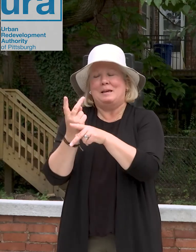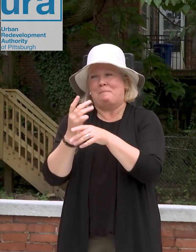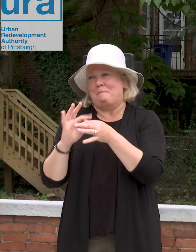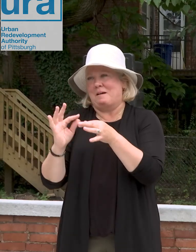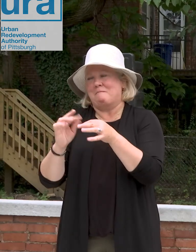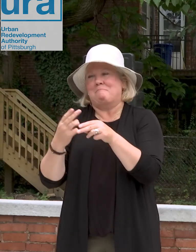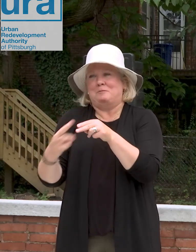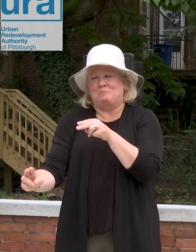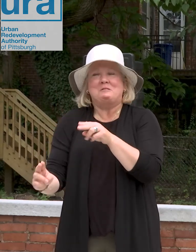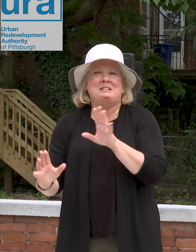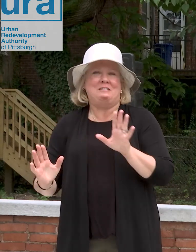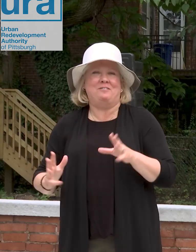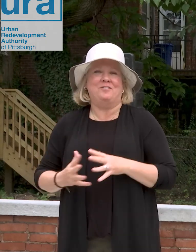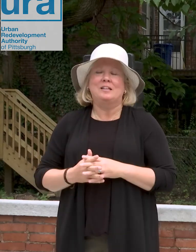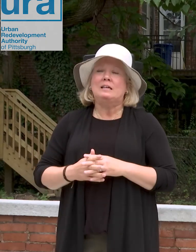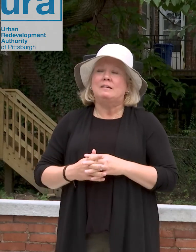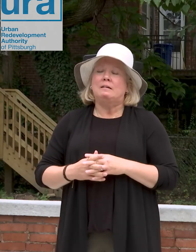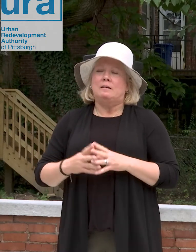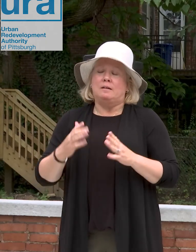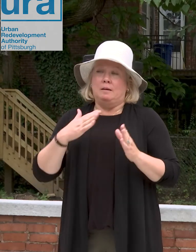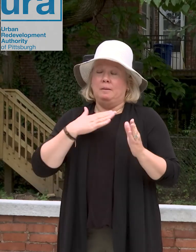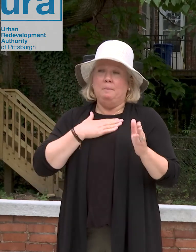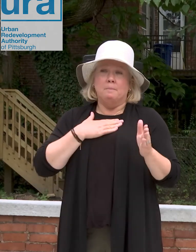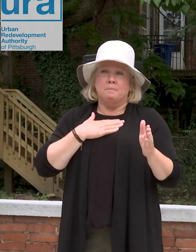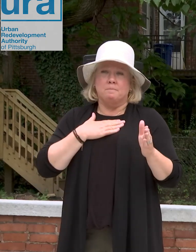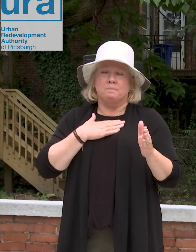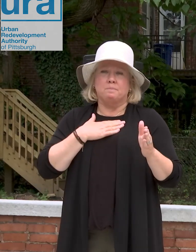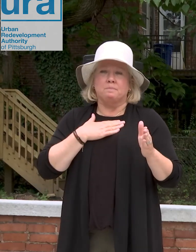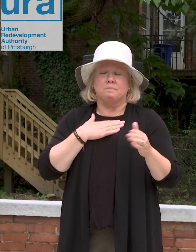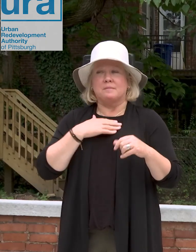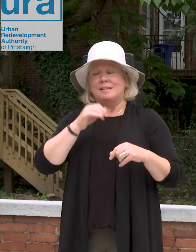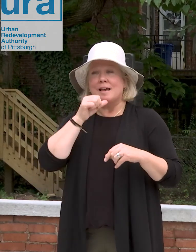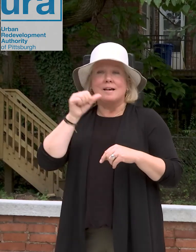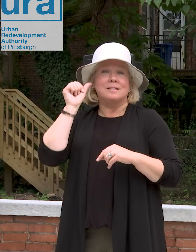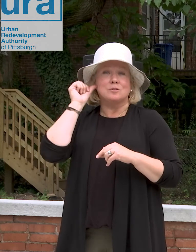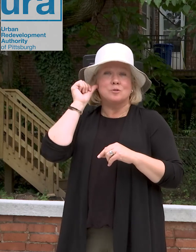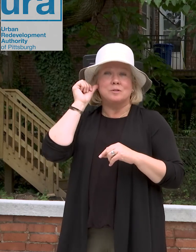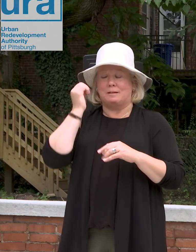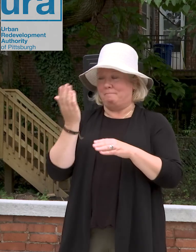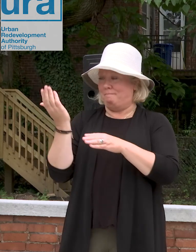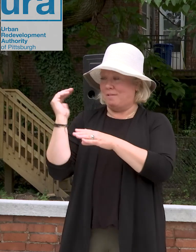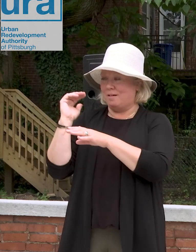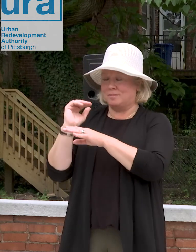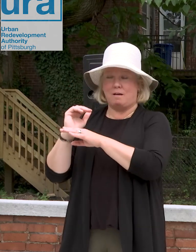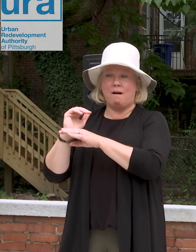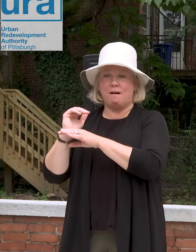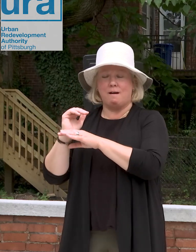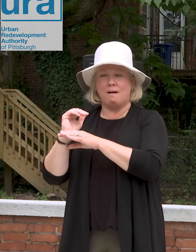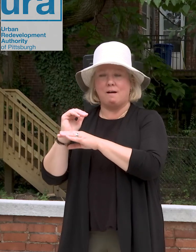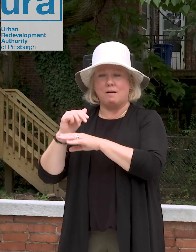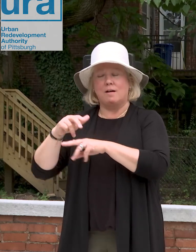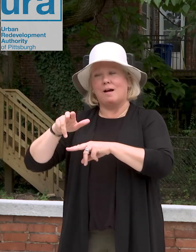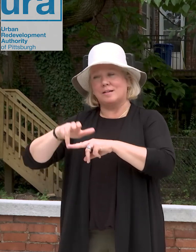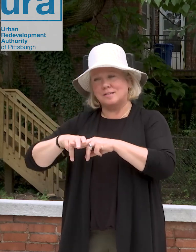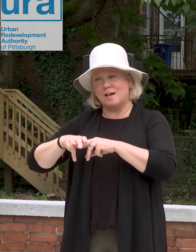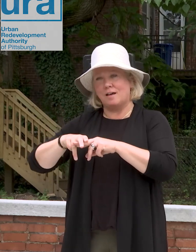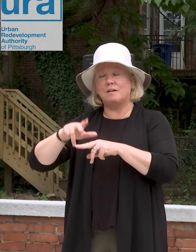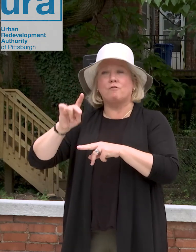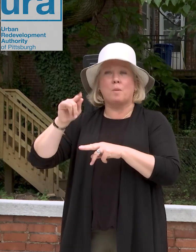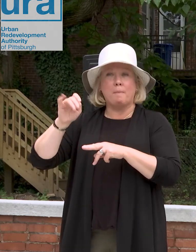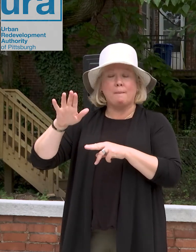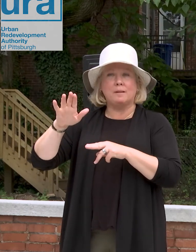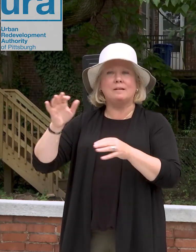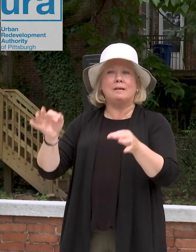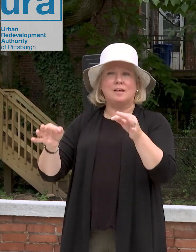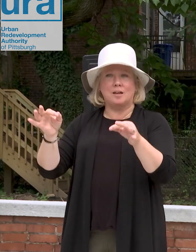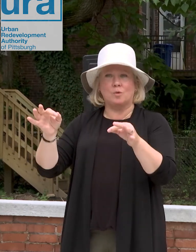what I do want to say, I had one idea what I thought I was going to say, but yesterday evening, I sat through a public hearing where